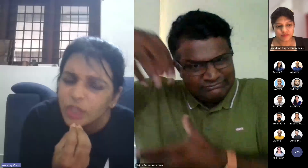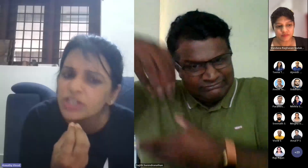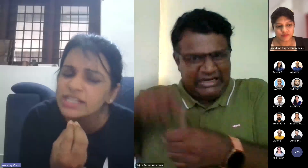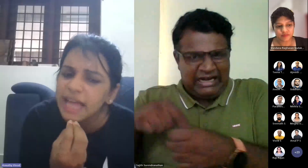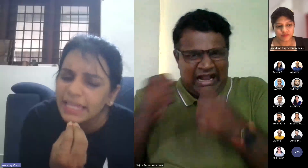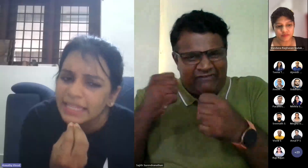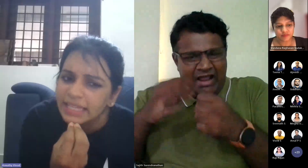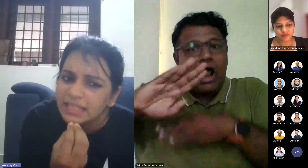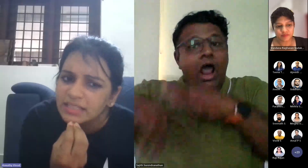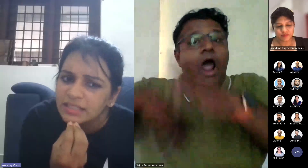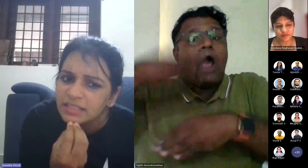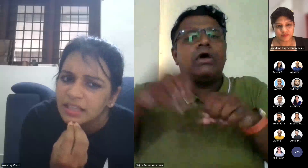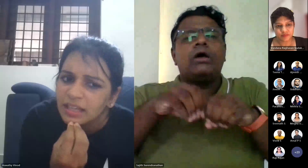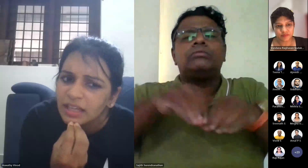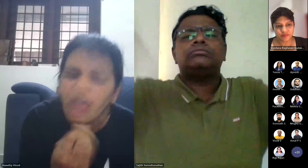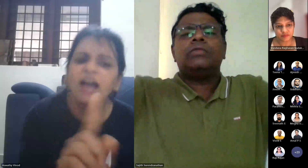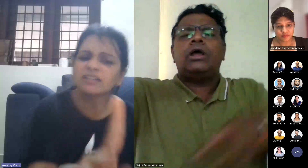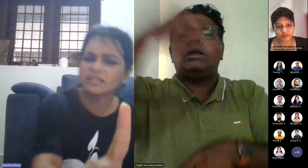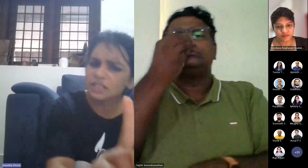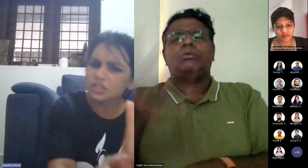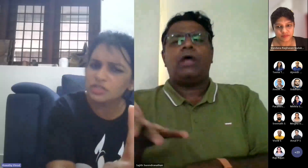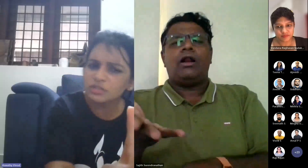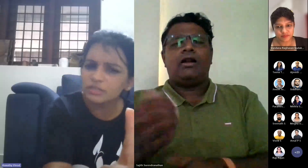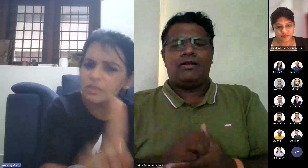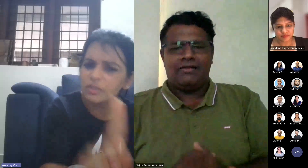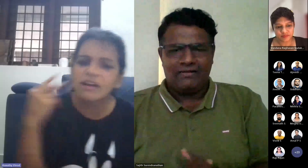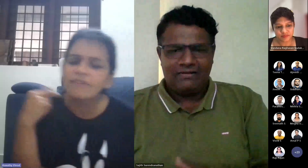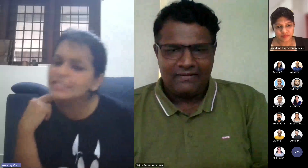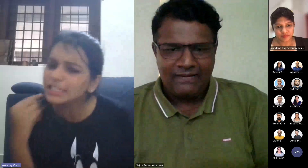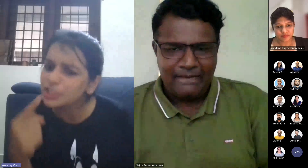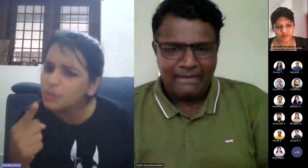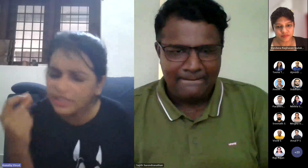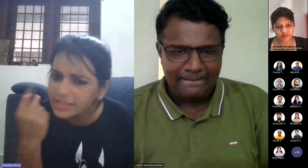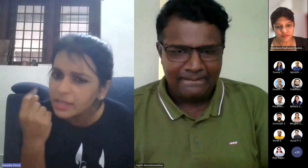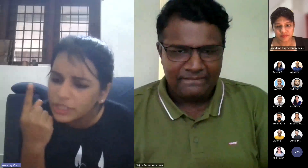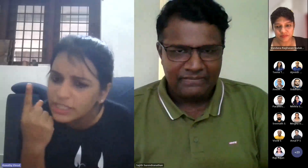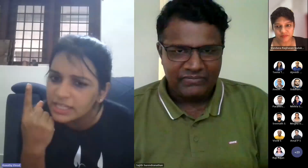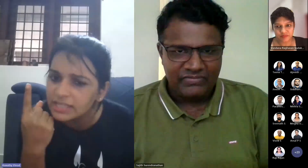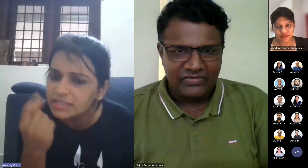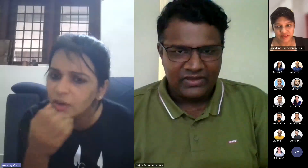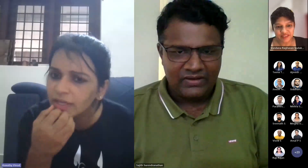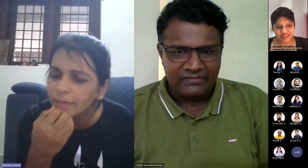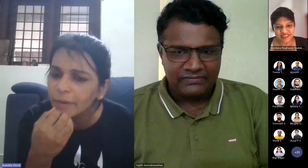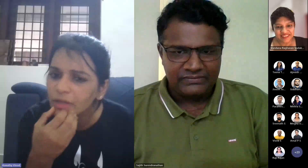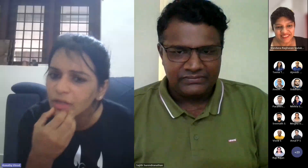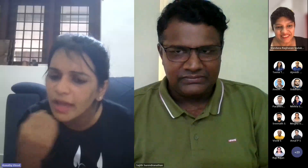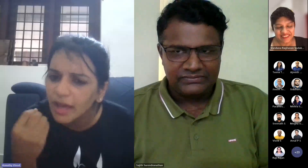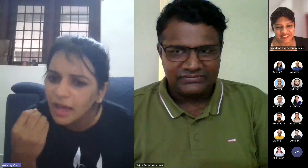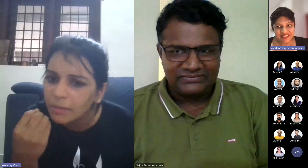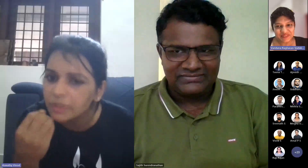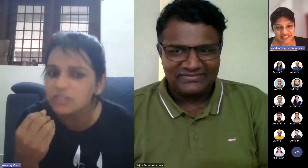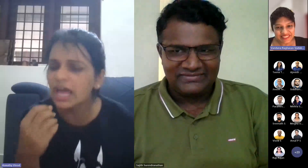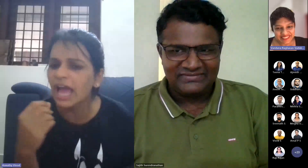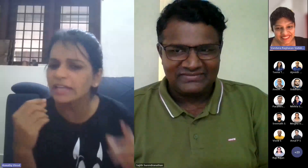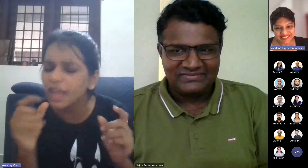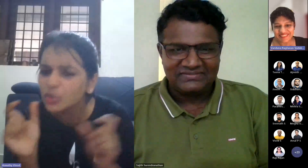Similarly, when you're designing things, can you just give me one? Vandana, did you understand what he's talking about?